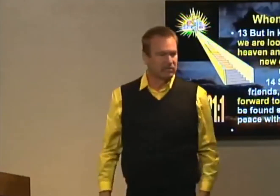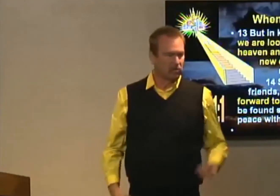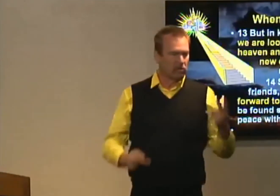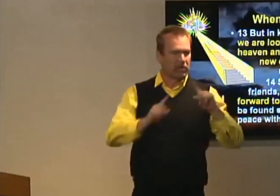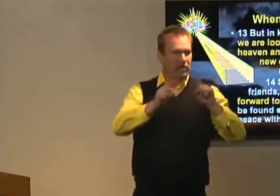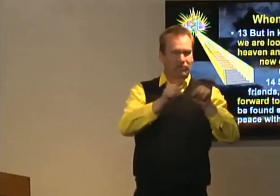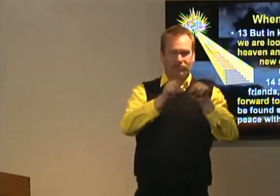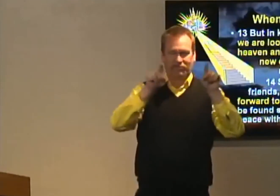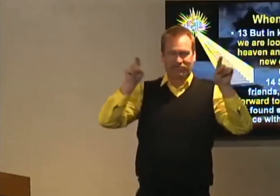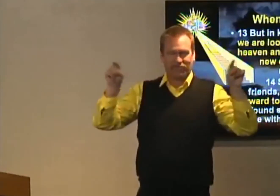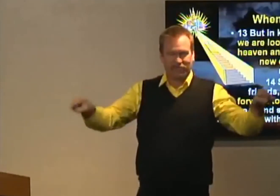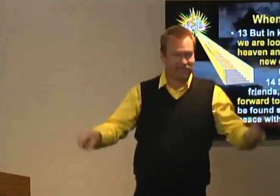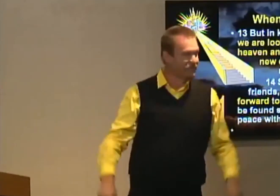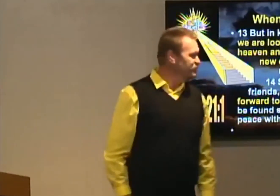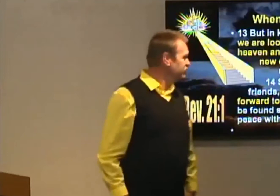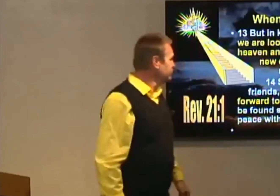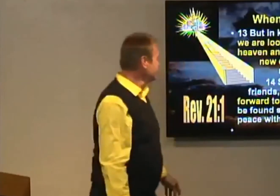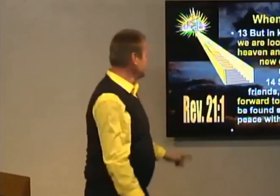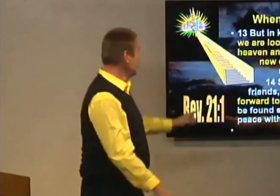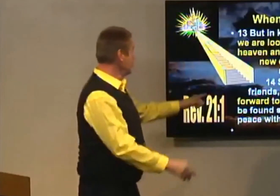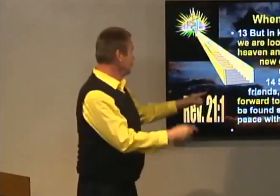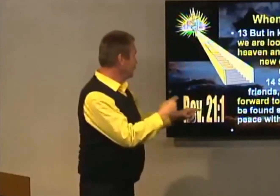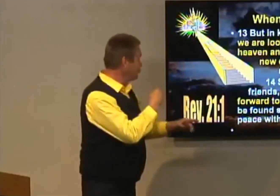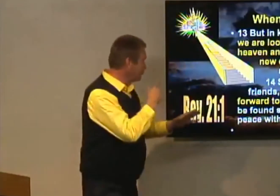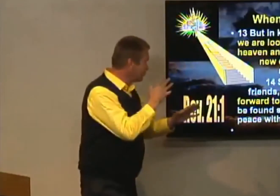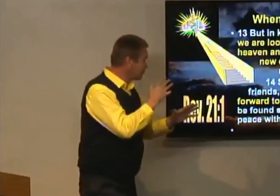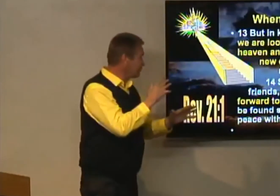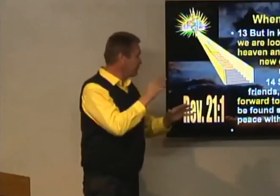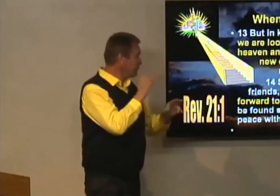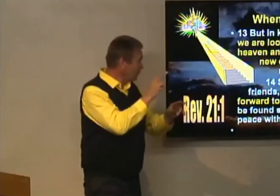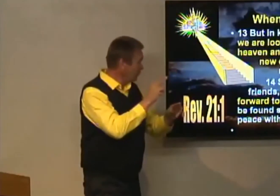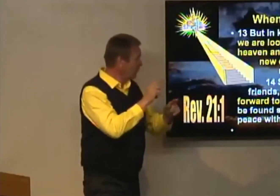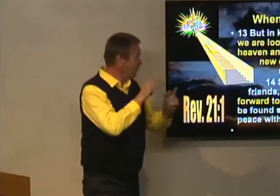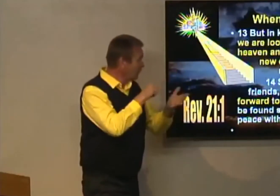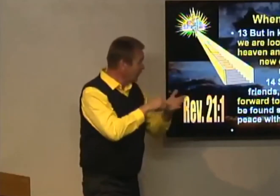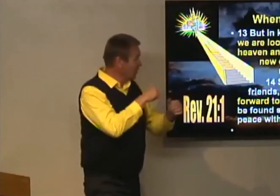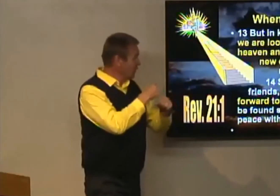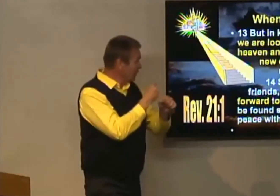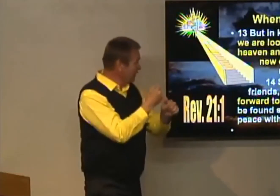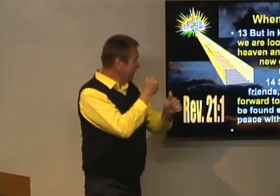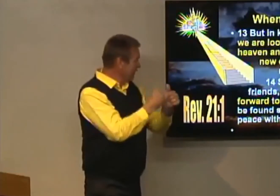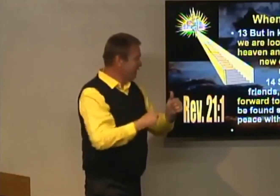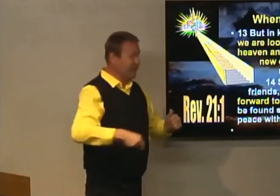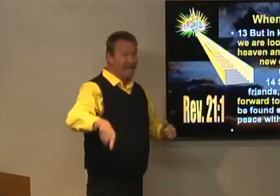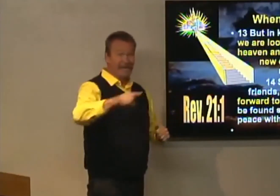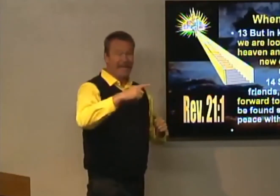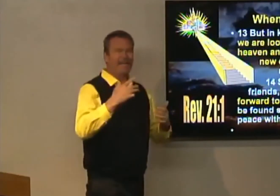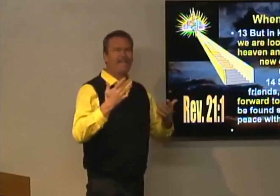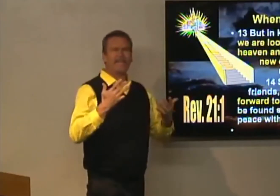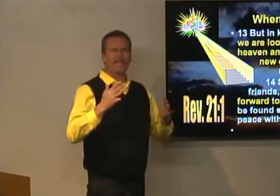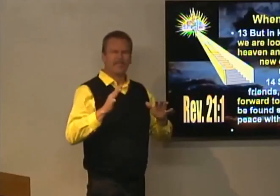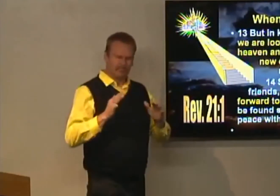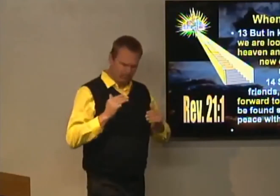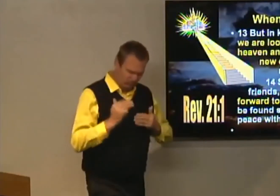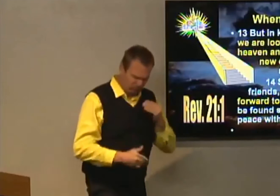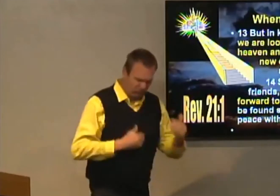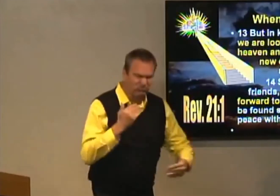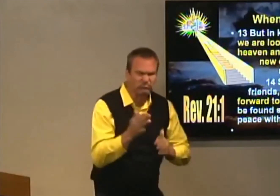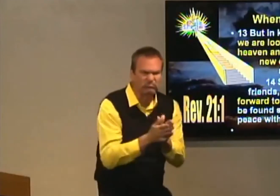the judgment of fire, and this will happen to all of them. So it says, make every effort to be